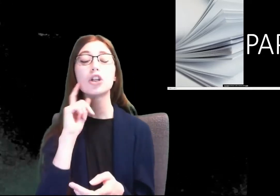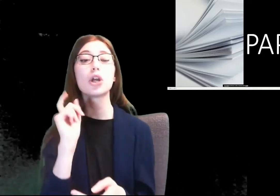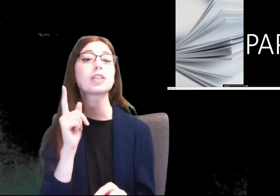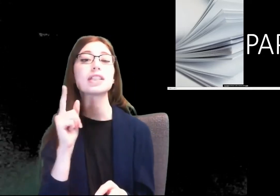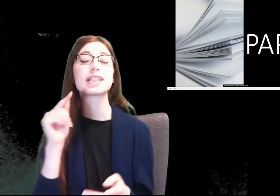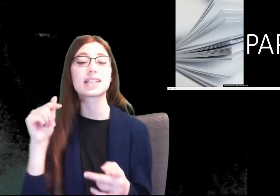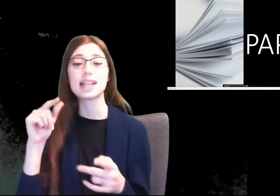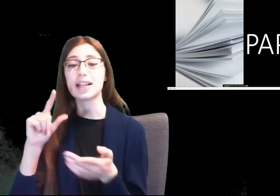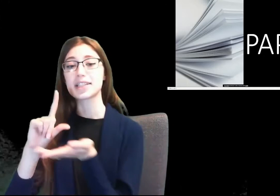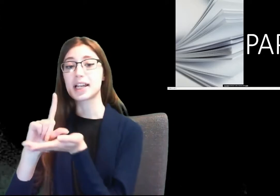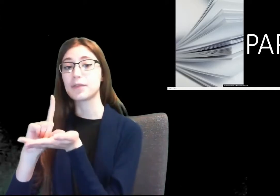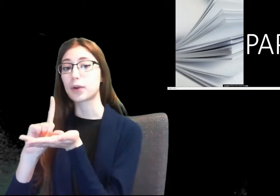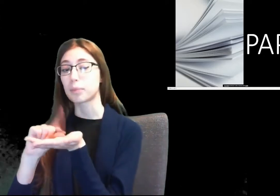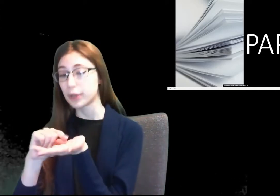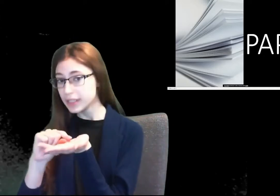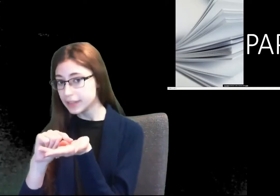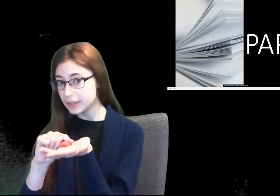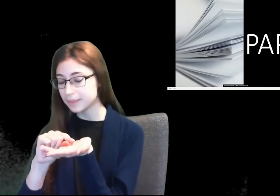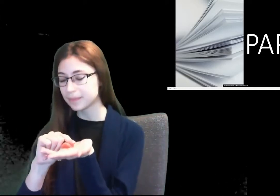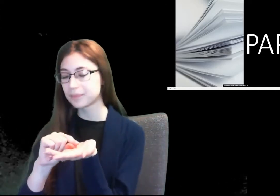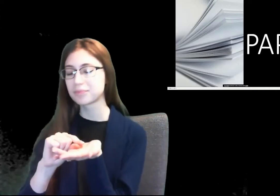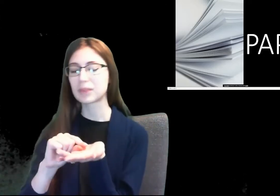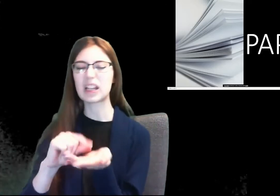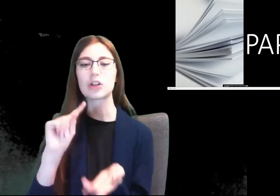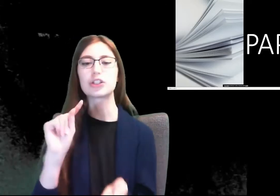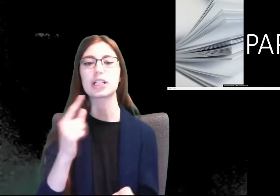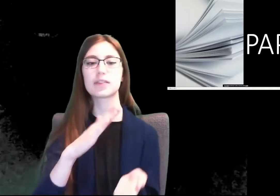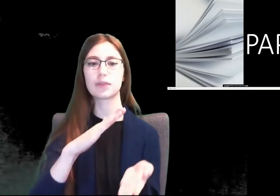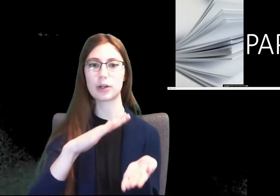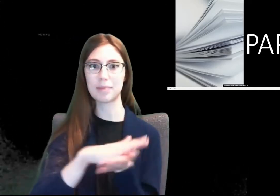Note that this is not the sign for print, just for paper.